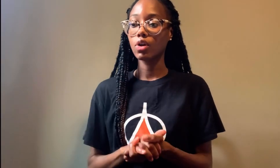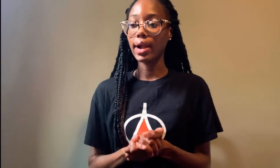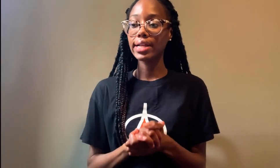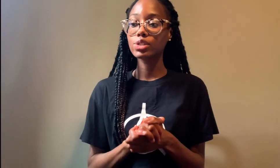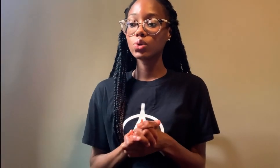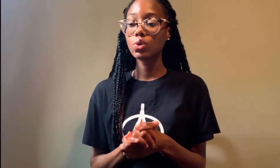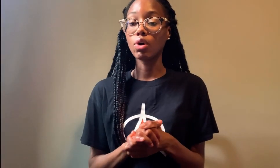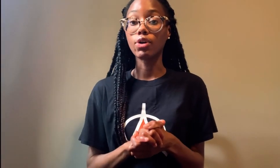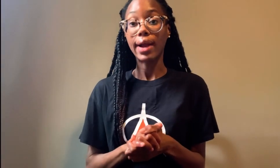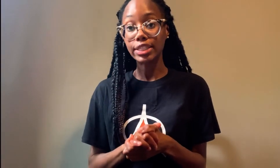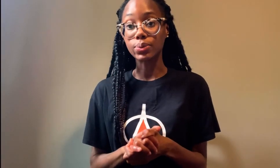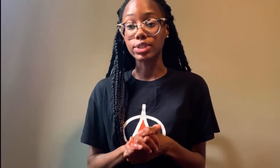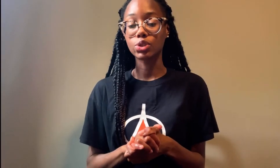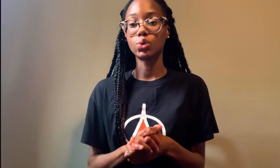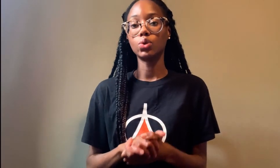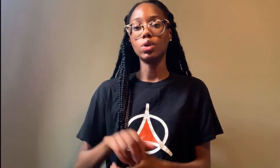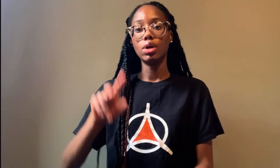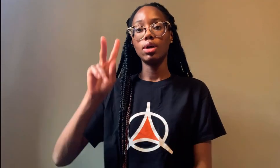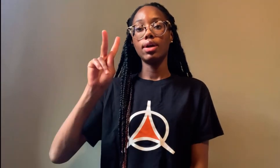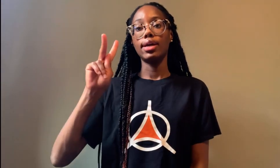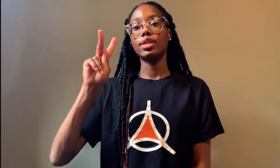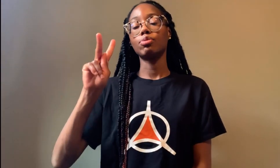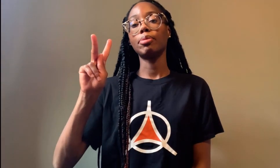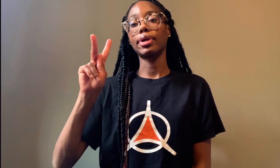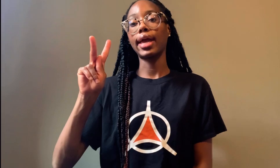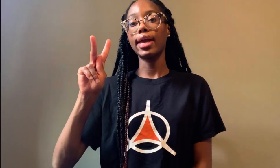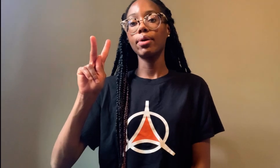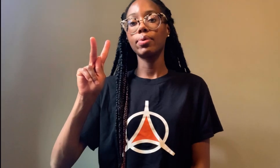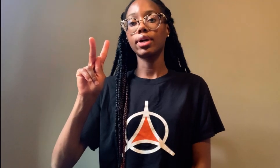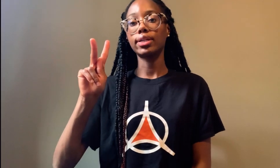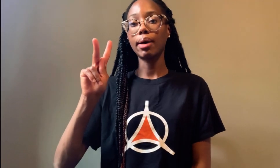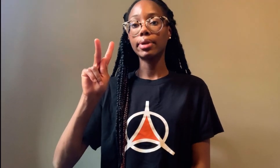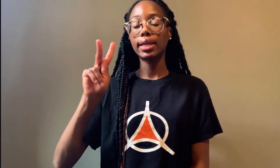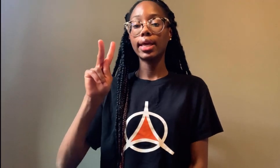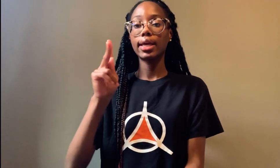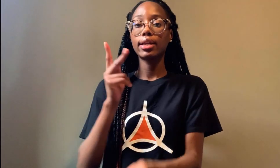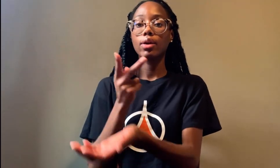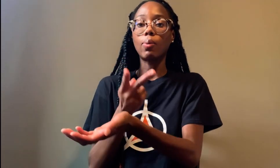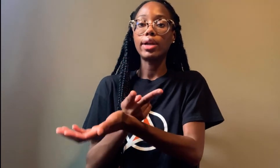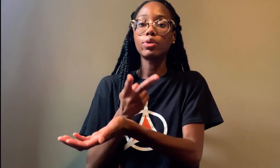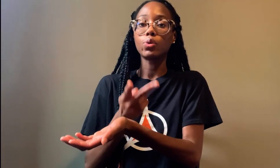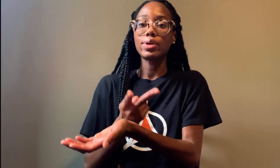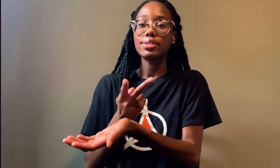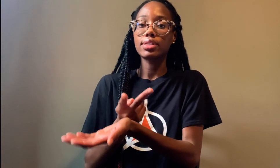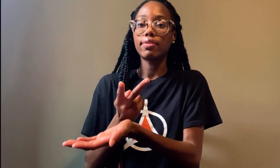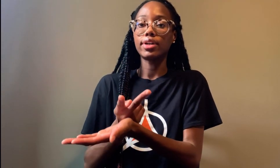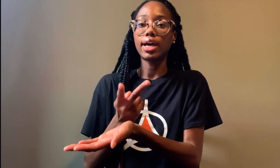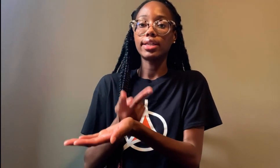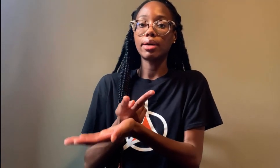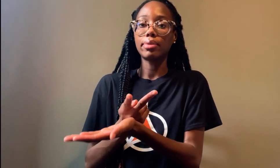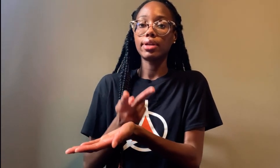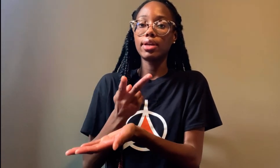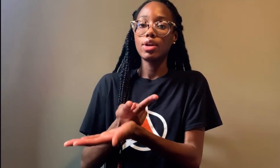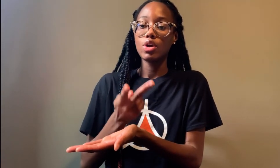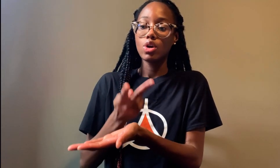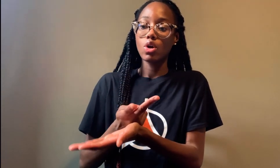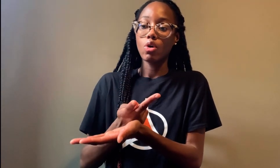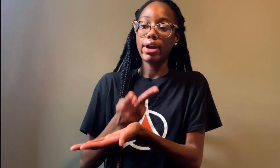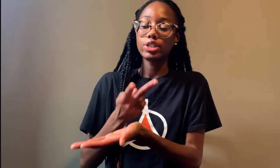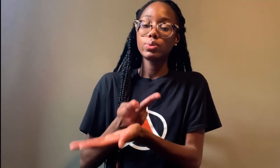Grad school or graduate school is, remember, K with our dominant hand right on the wrist of our non-dominant. Graduate